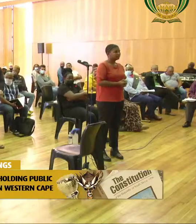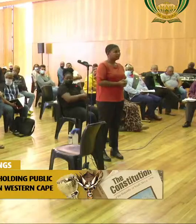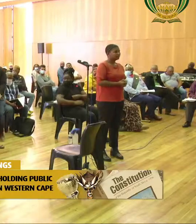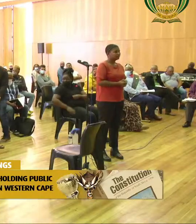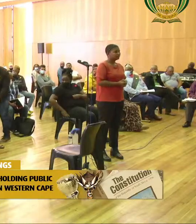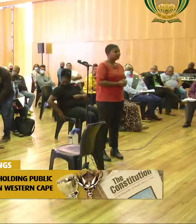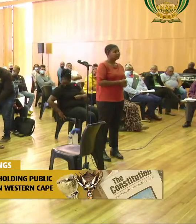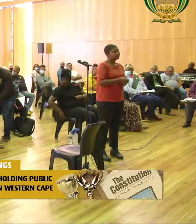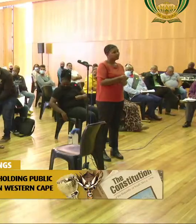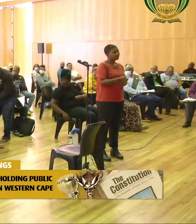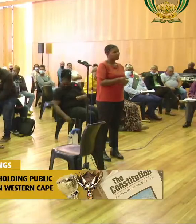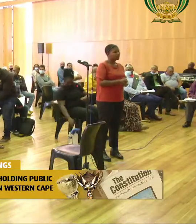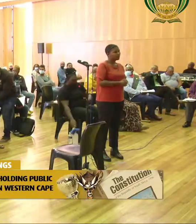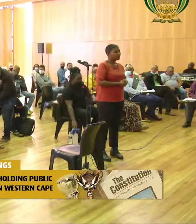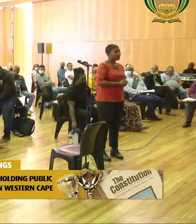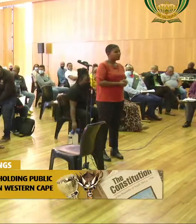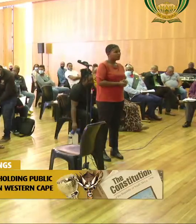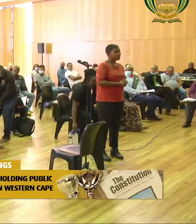and then